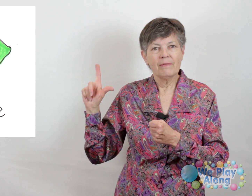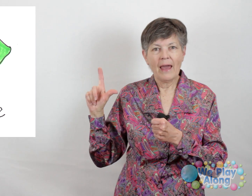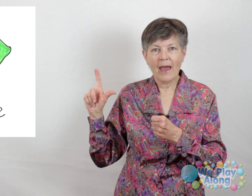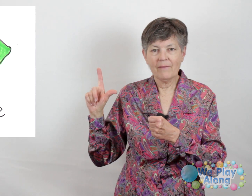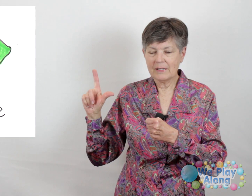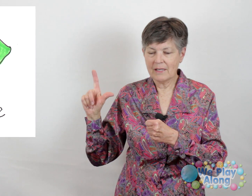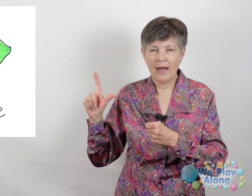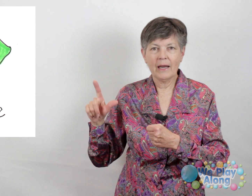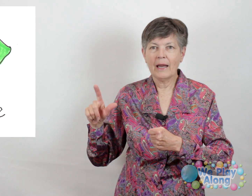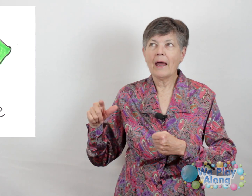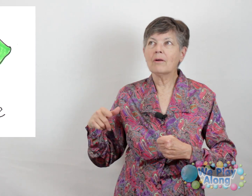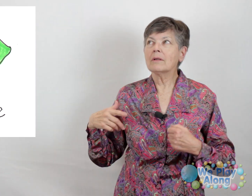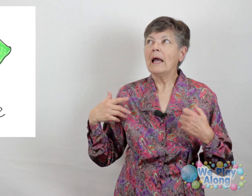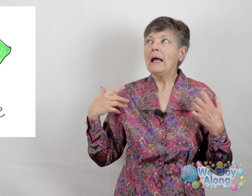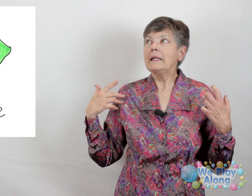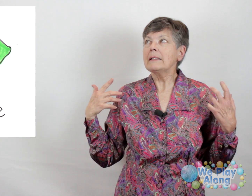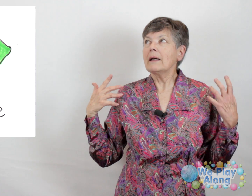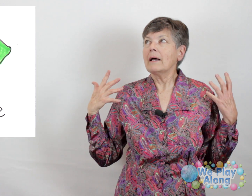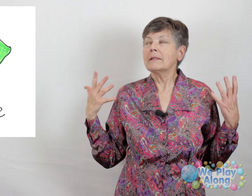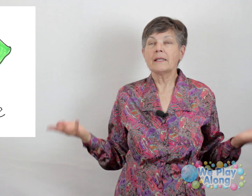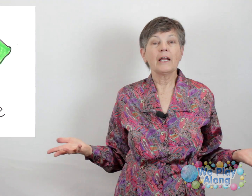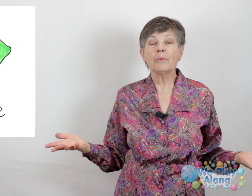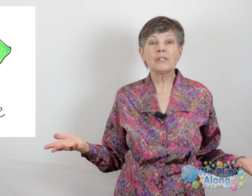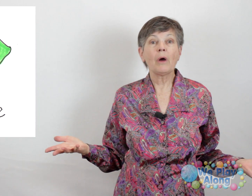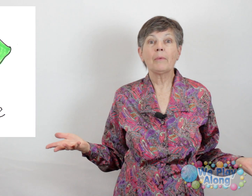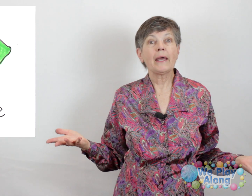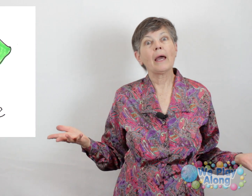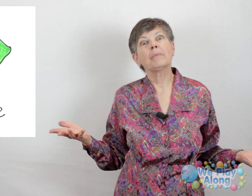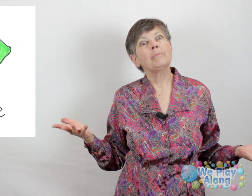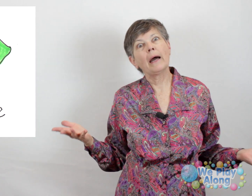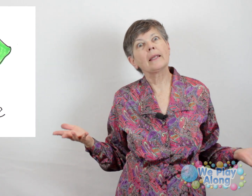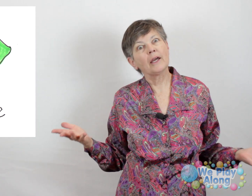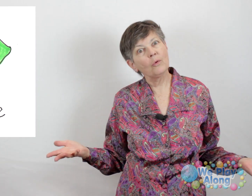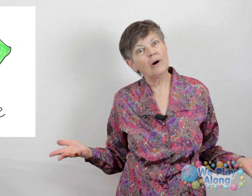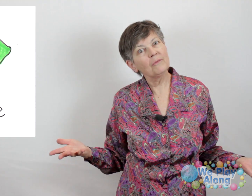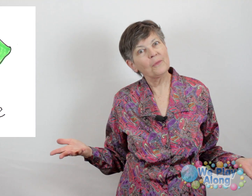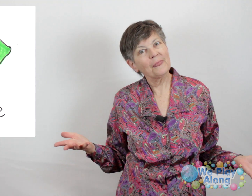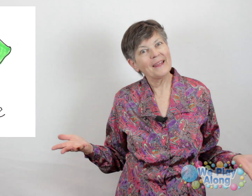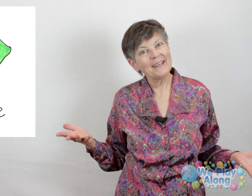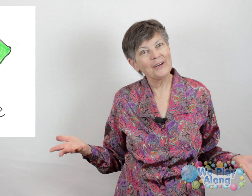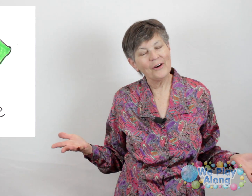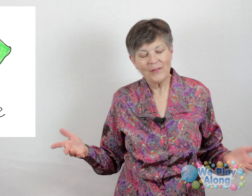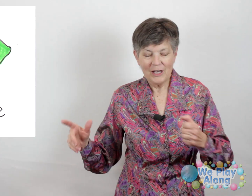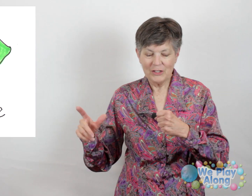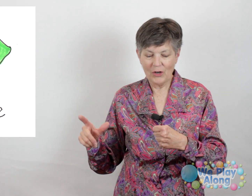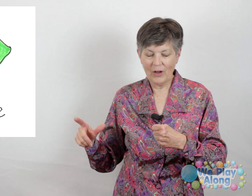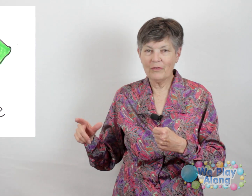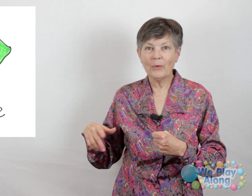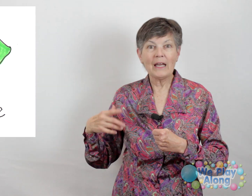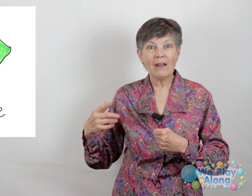they have a sign, and I don't see any reason why we can't be bilingual, So if you eat a lot